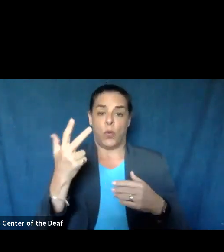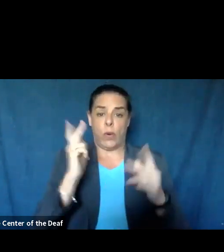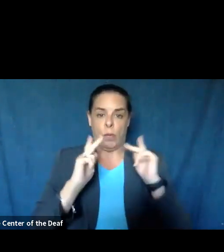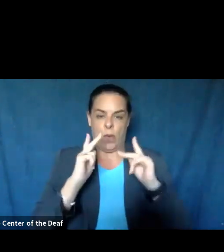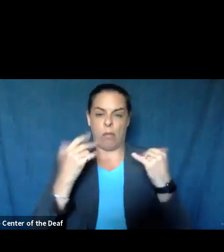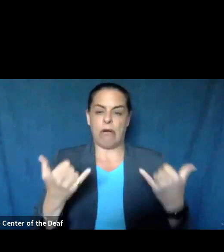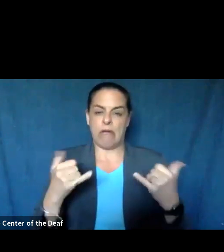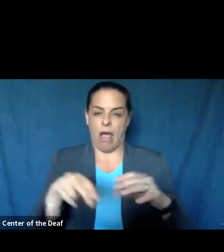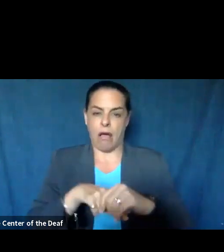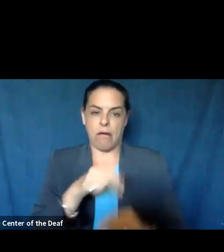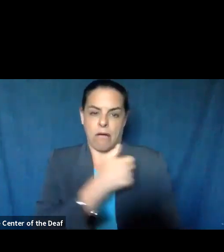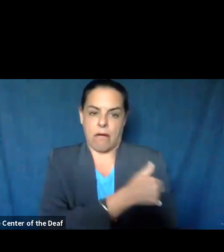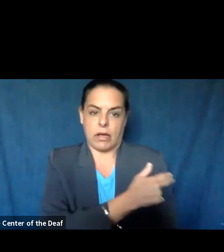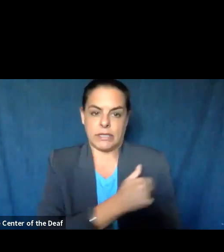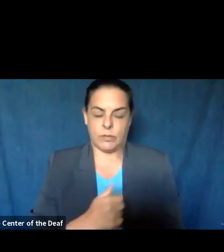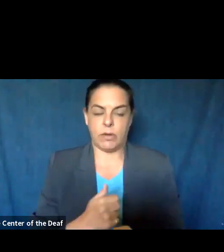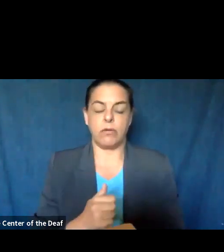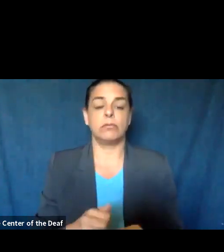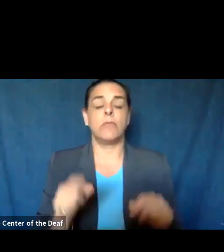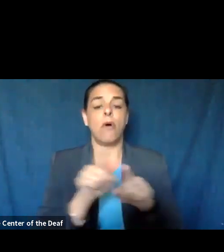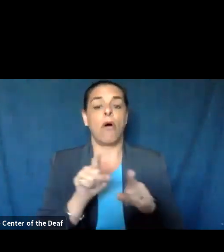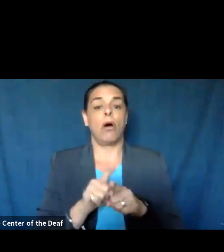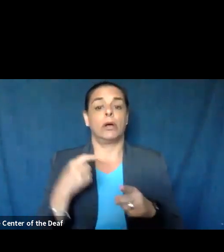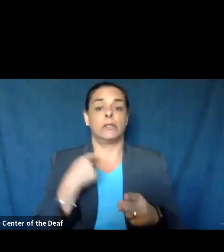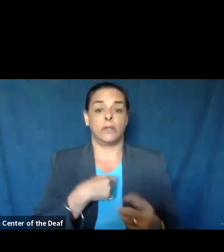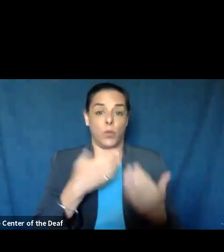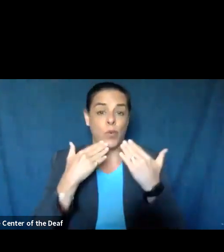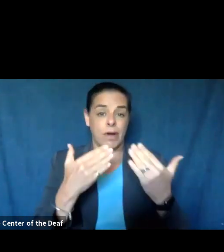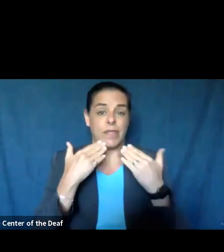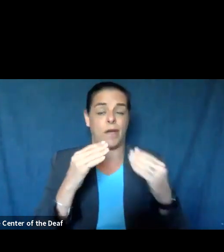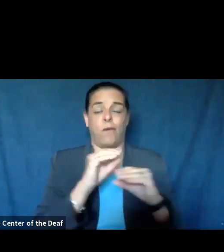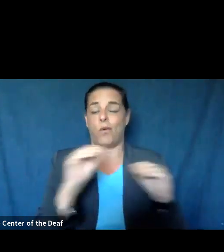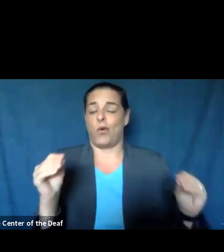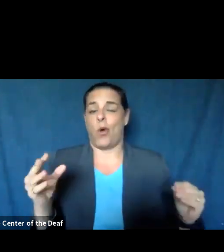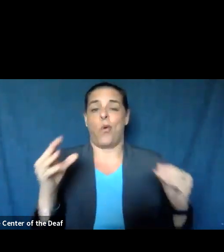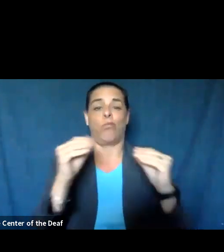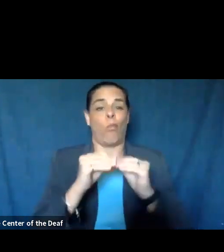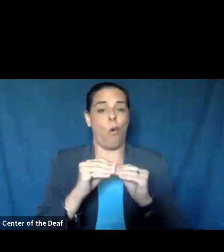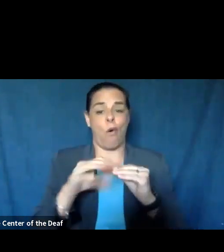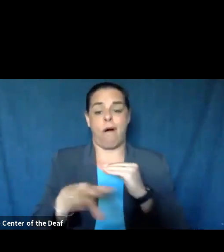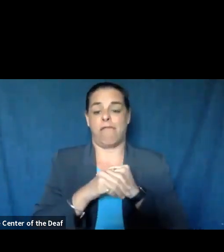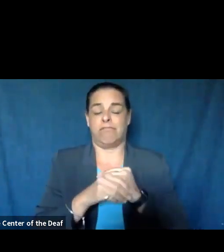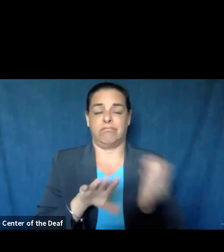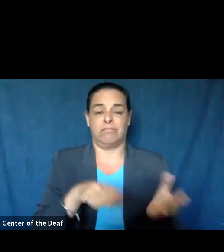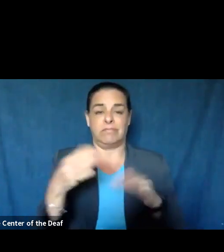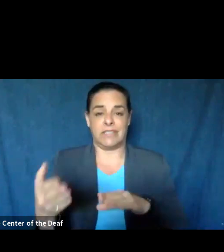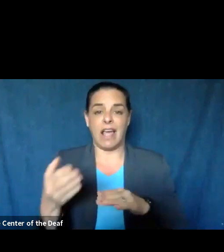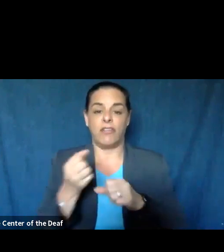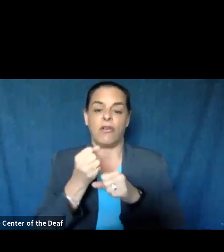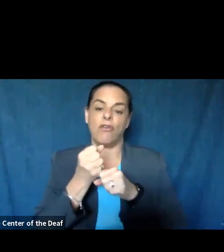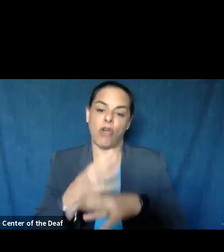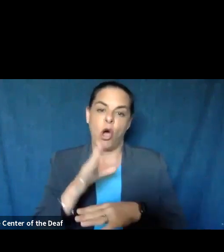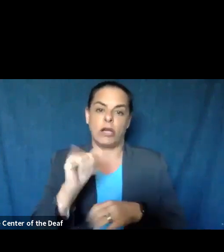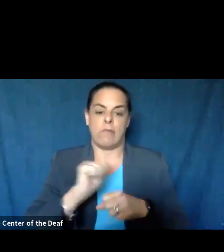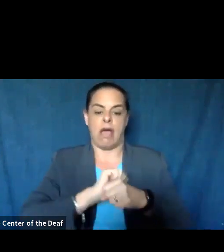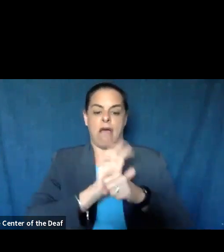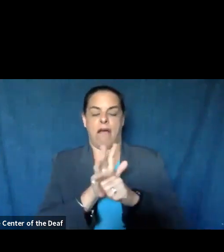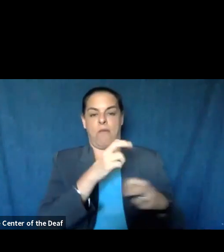currently hospitalized. And we're also thankful to report that we have no additional deaths due to complications from